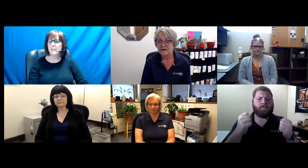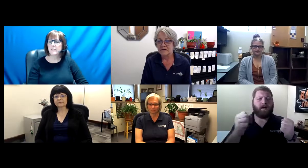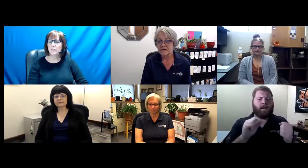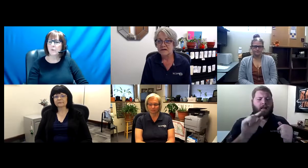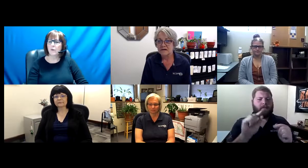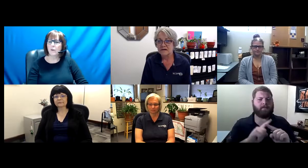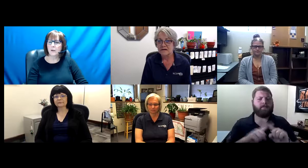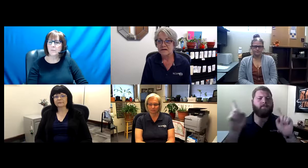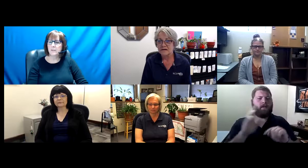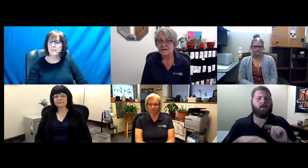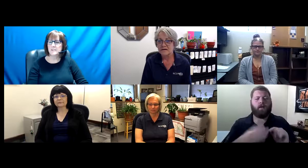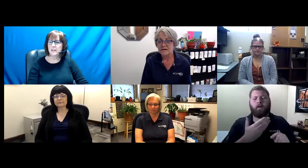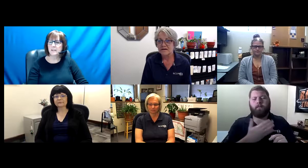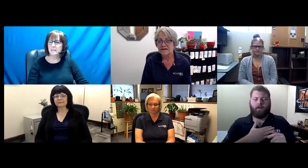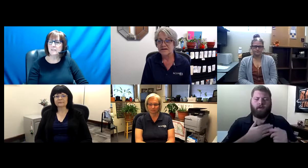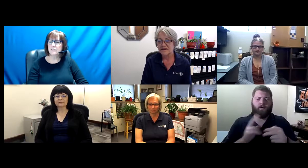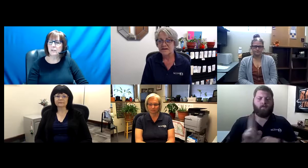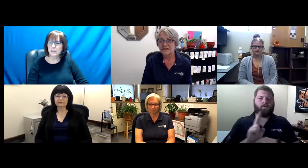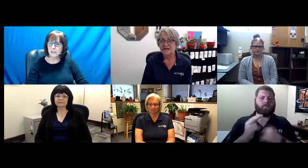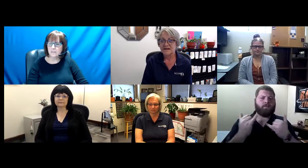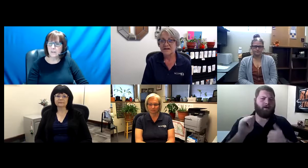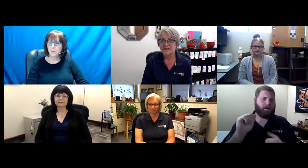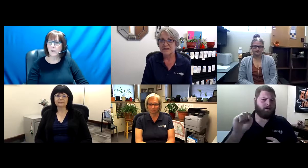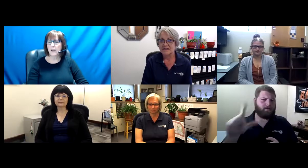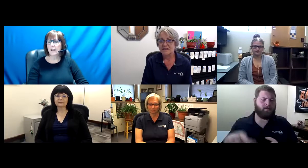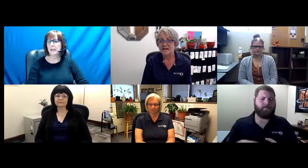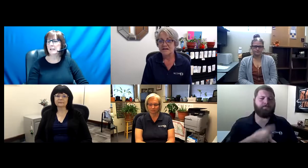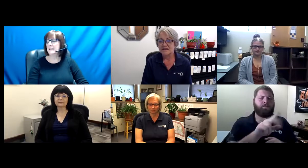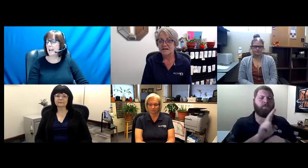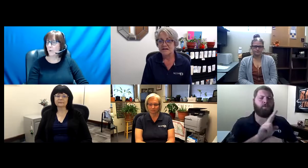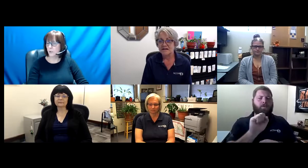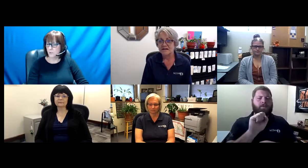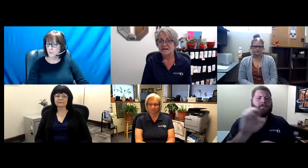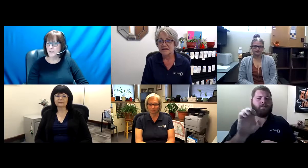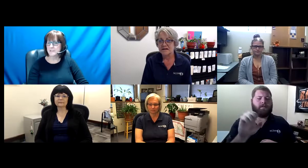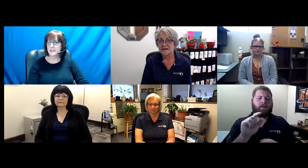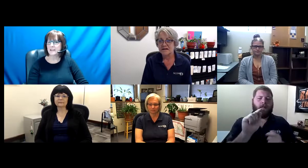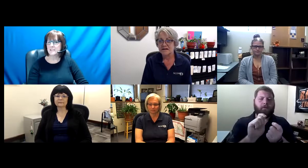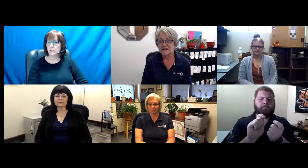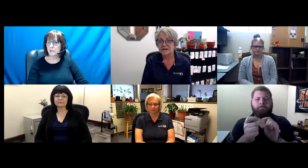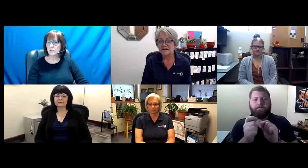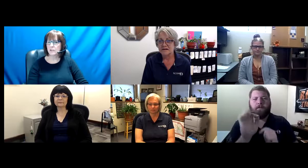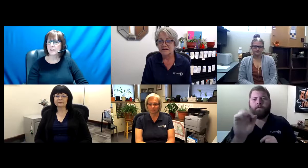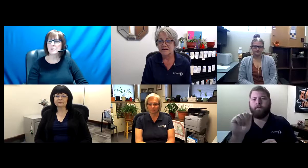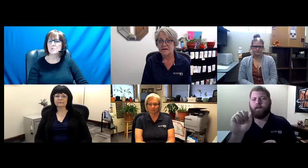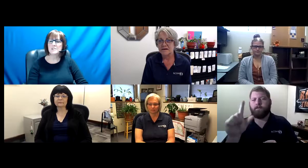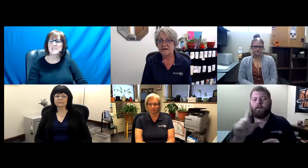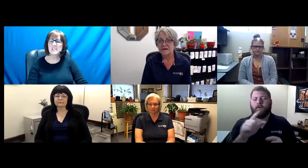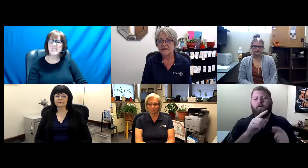deaf program, they sign a little differently than what I now use as an ASL user. They use C, which